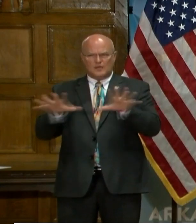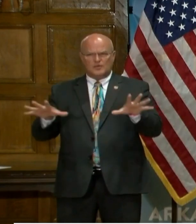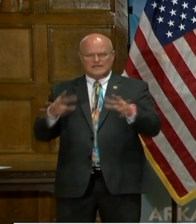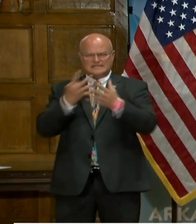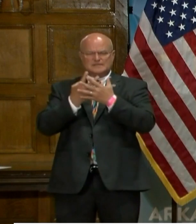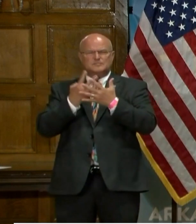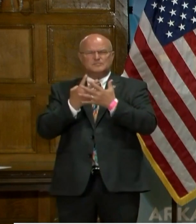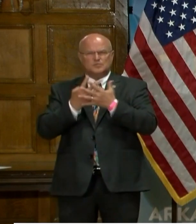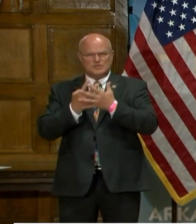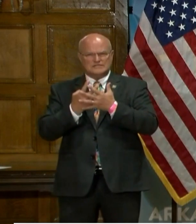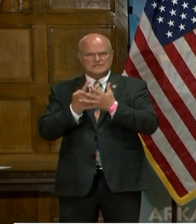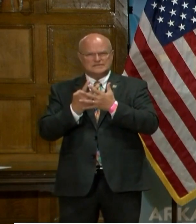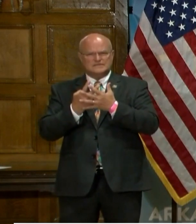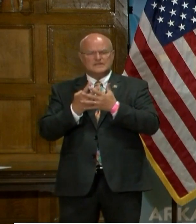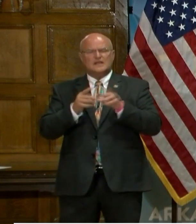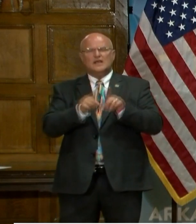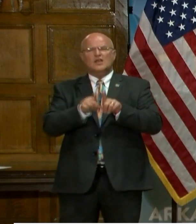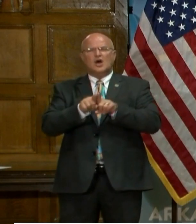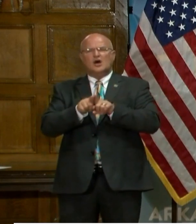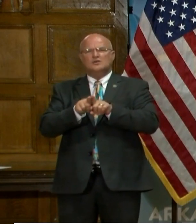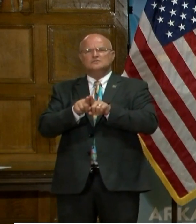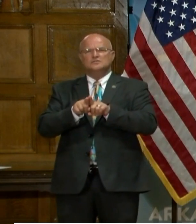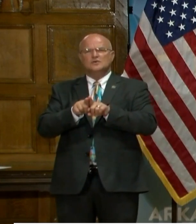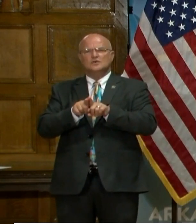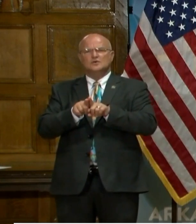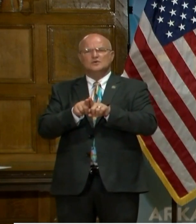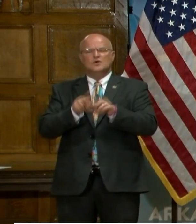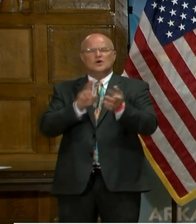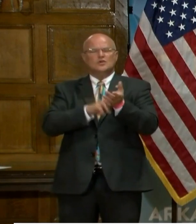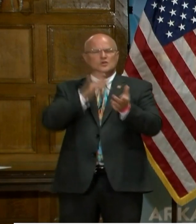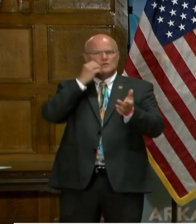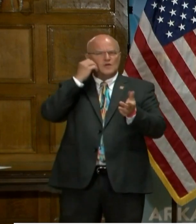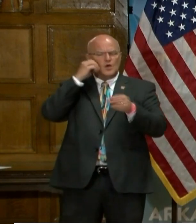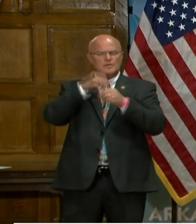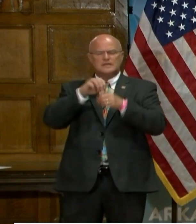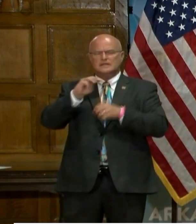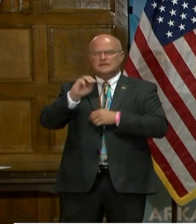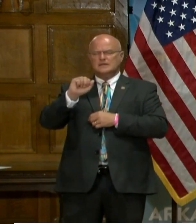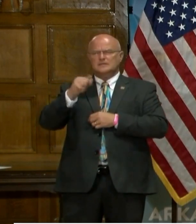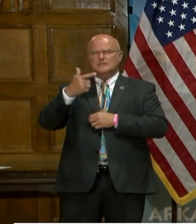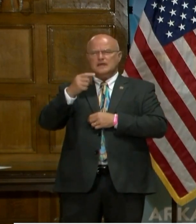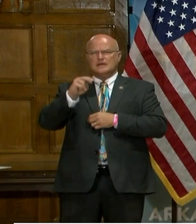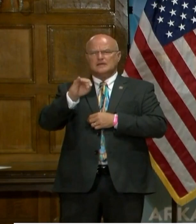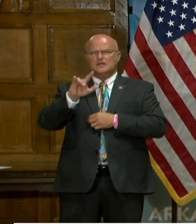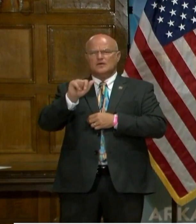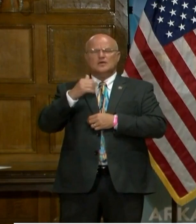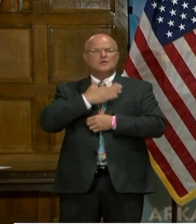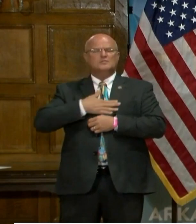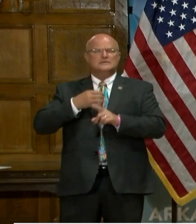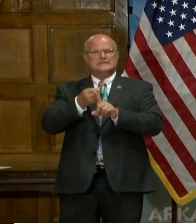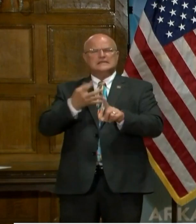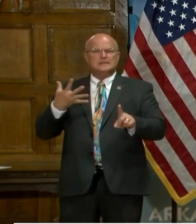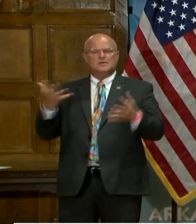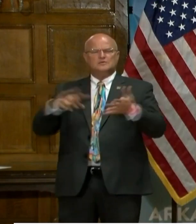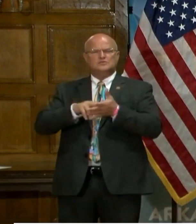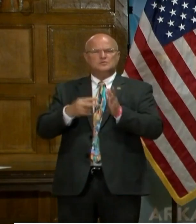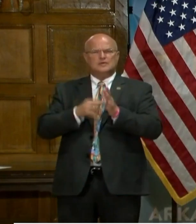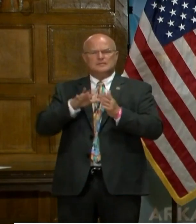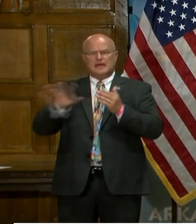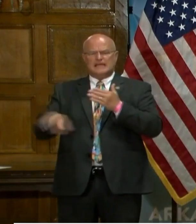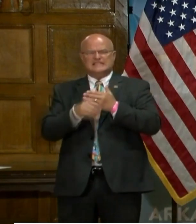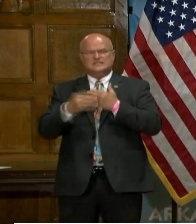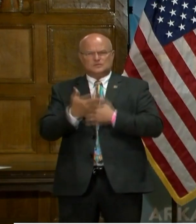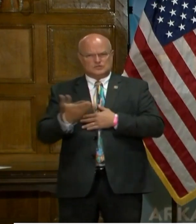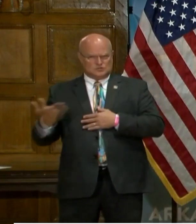the prison in Malvern and also at the Springs Nursing Home in Magnolia. I'm wondering if you would elaborate on what you mean by